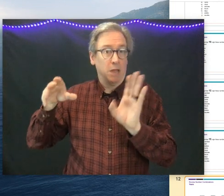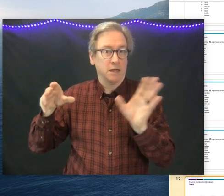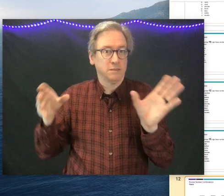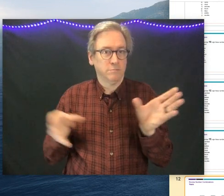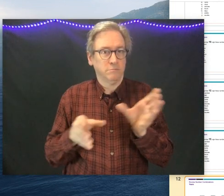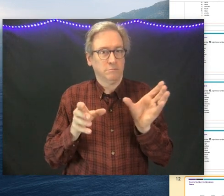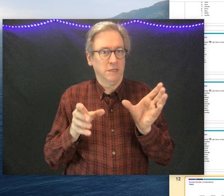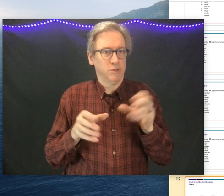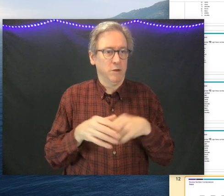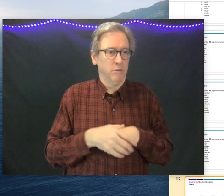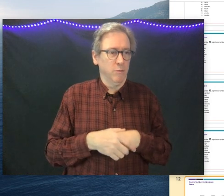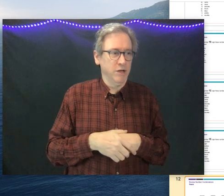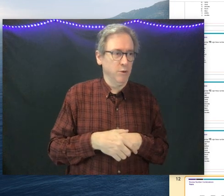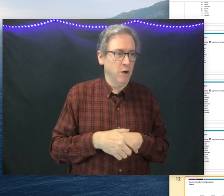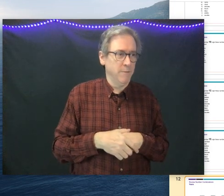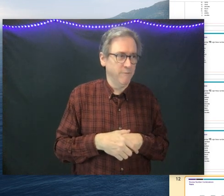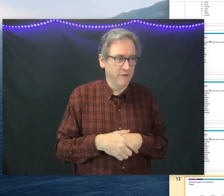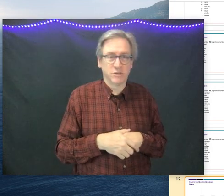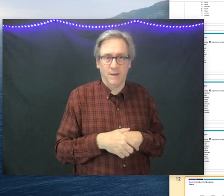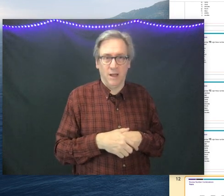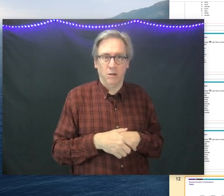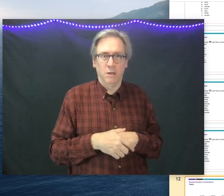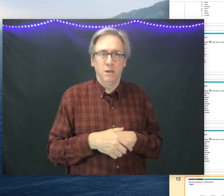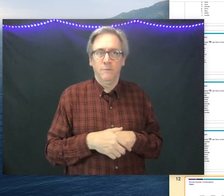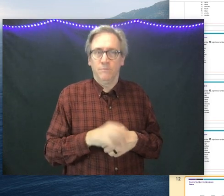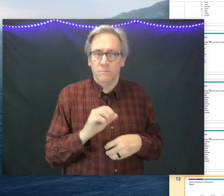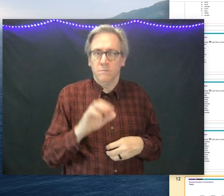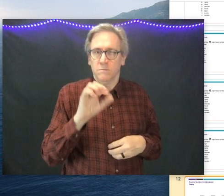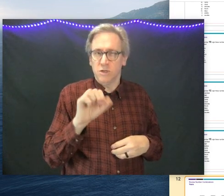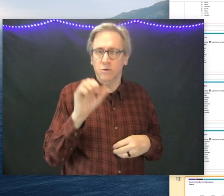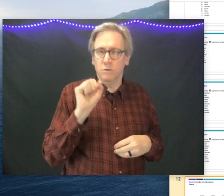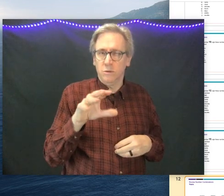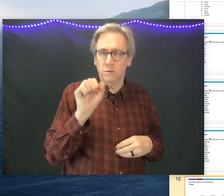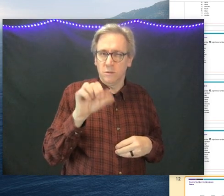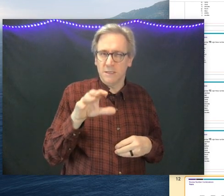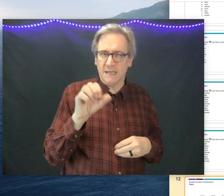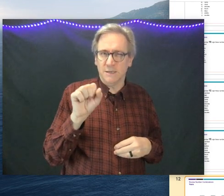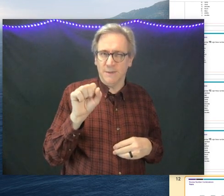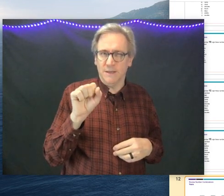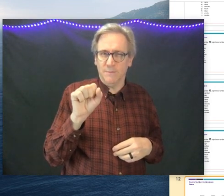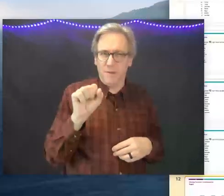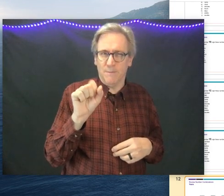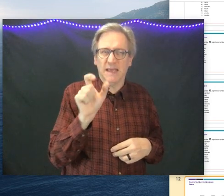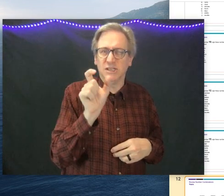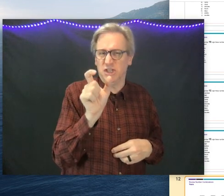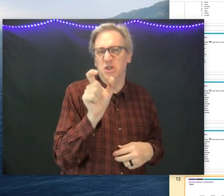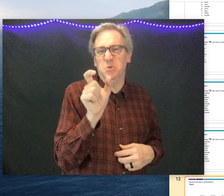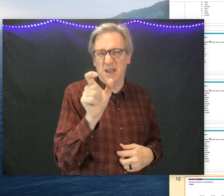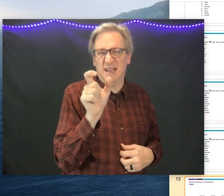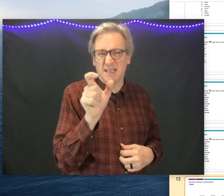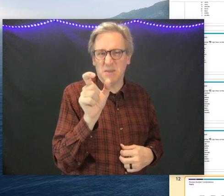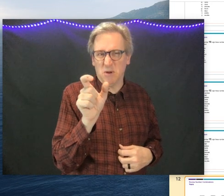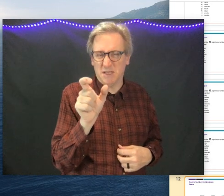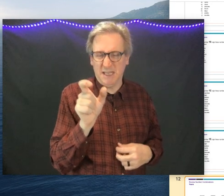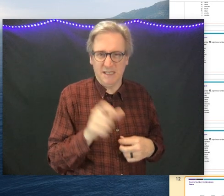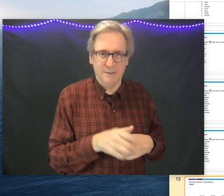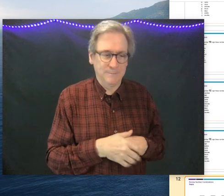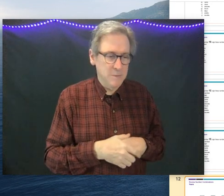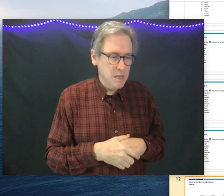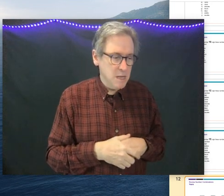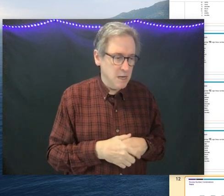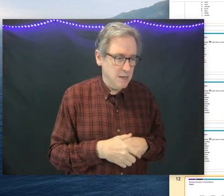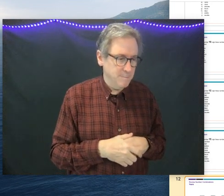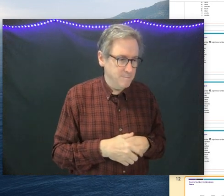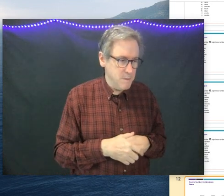building blocks. It's what, when you fingerspell, 2 tends to be the base unit. That's the most easy.